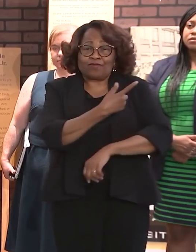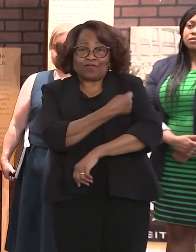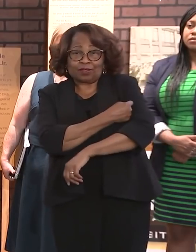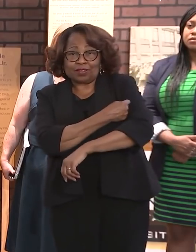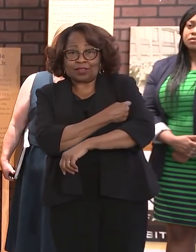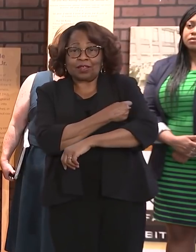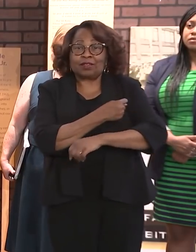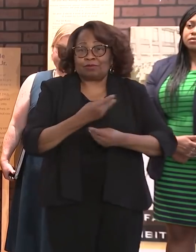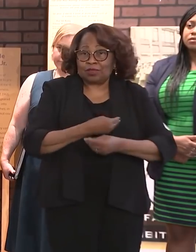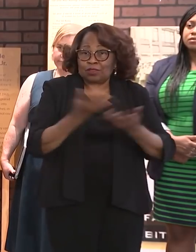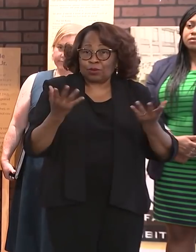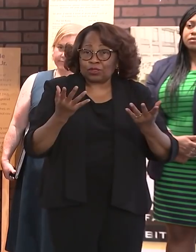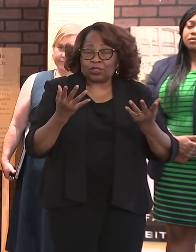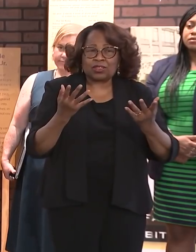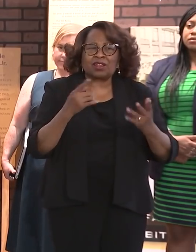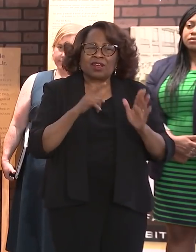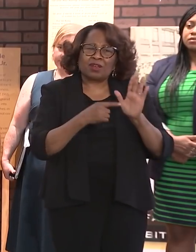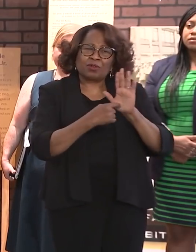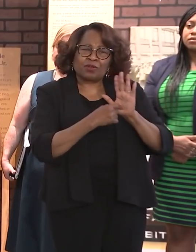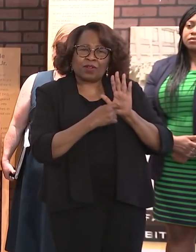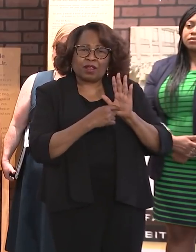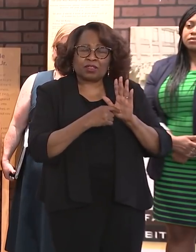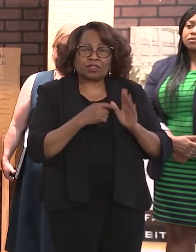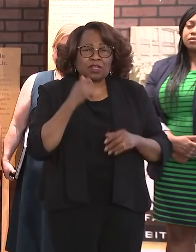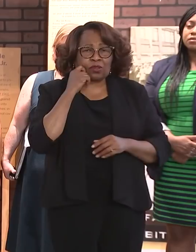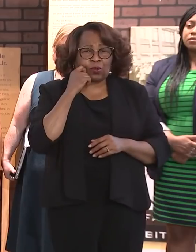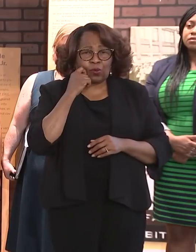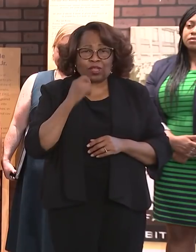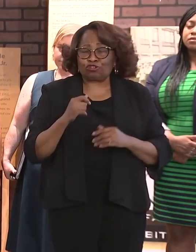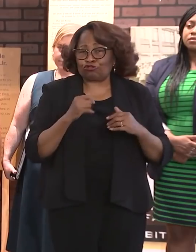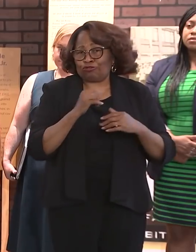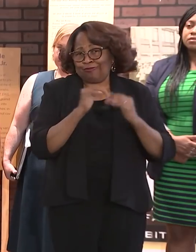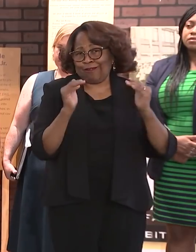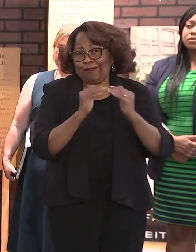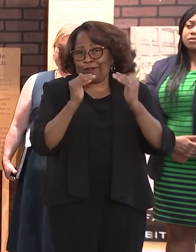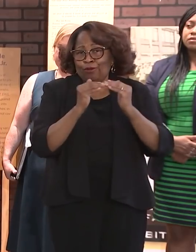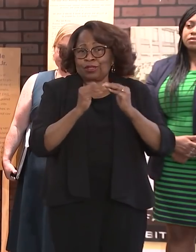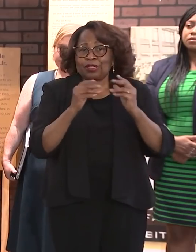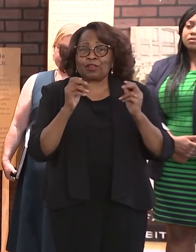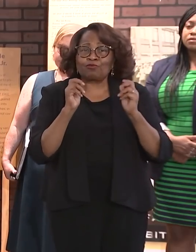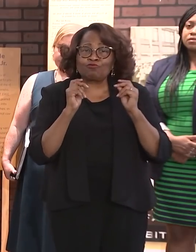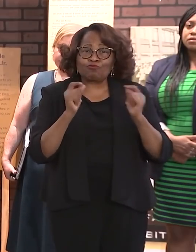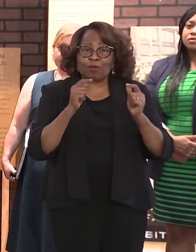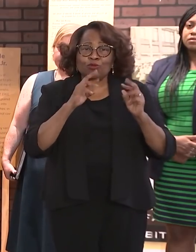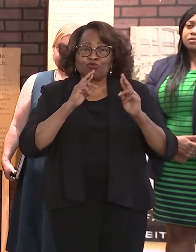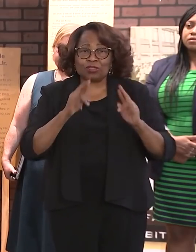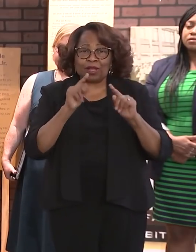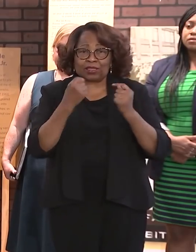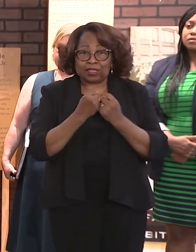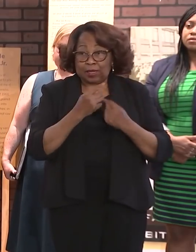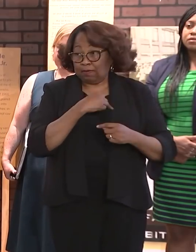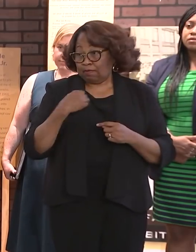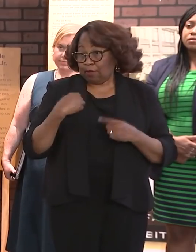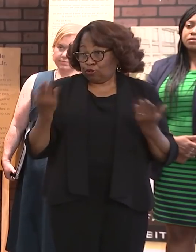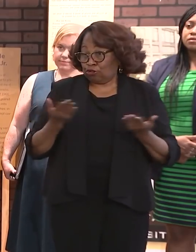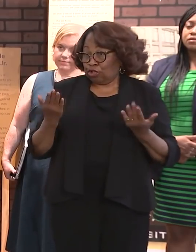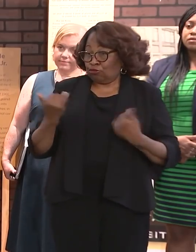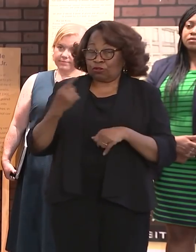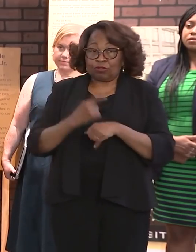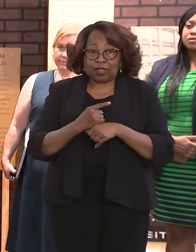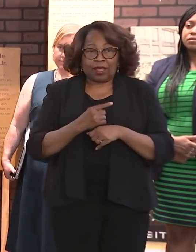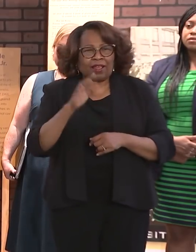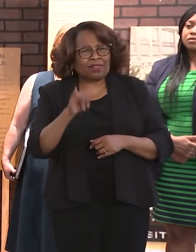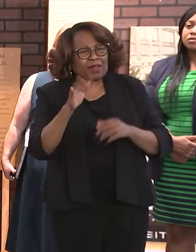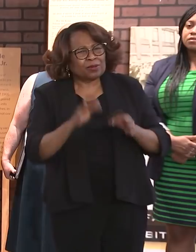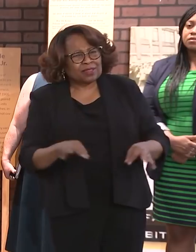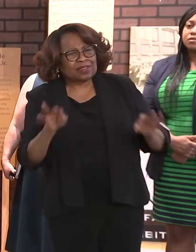distribution, notably reflected in the Racial Equity Rapid Response Team, whose members are with us here today, that was